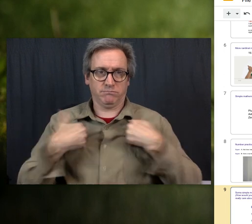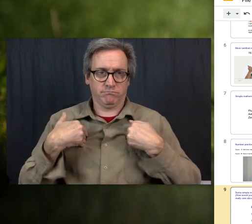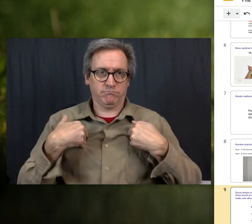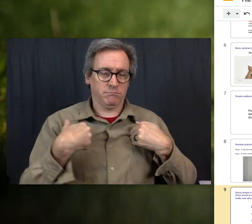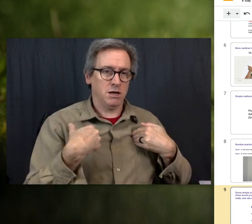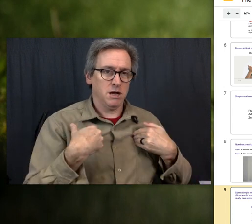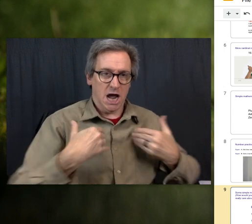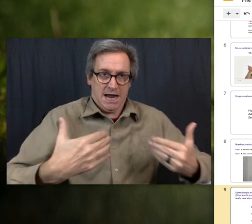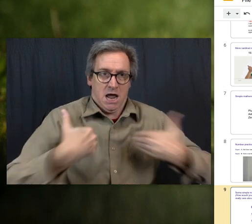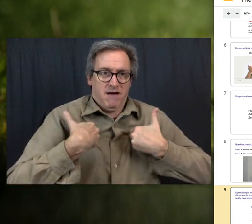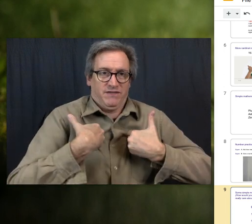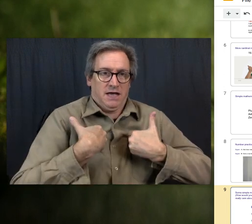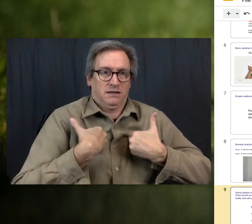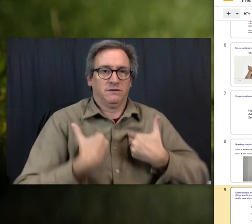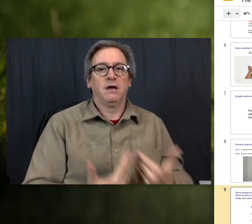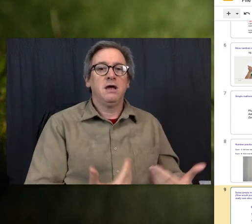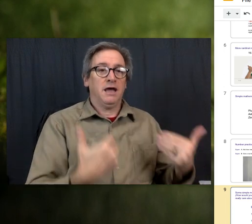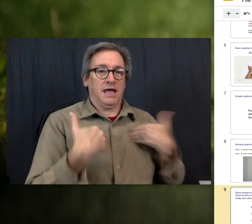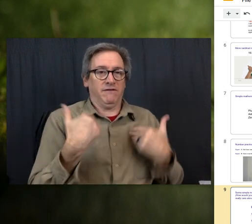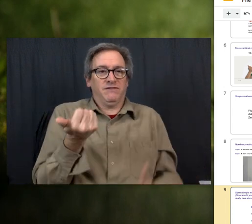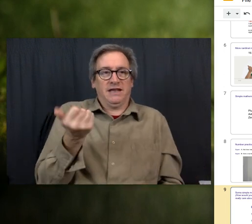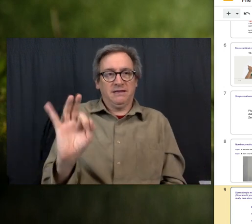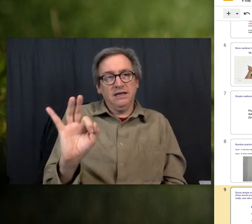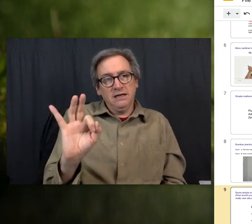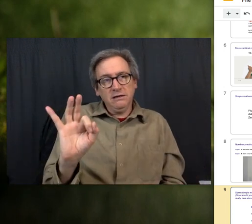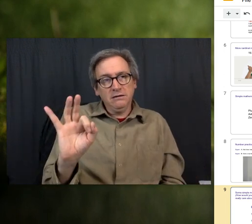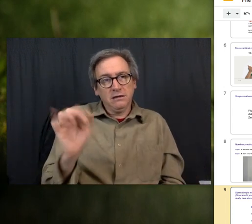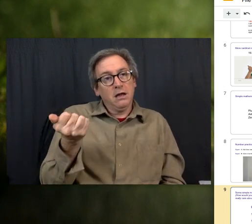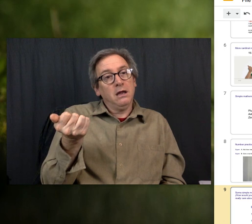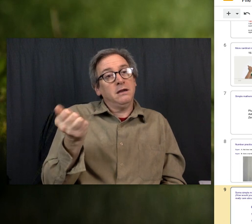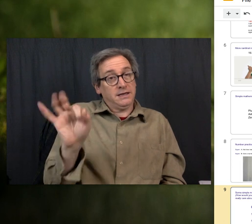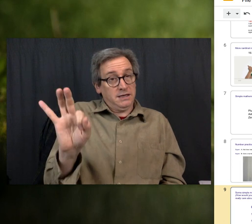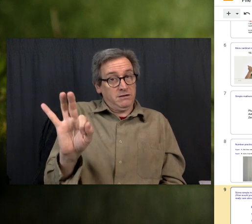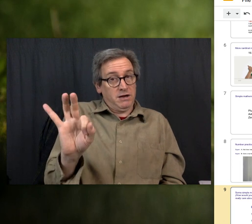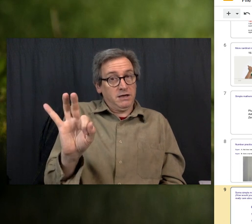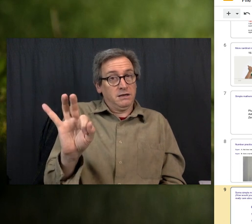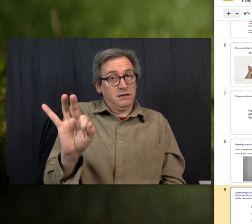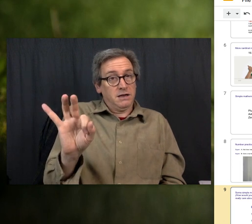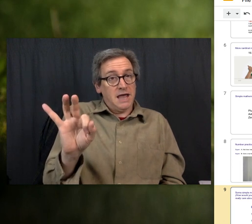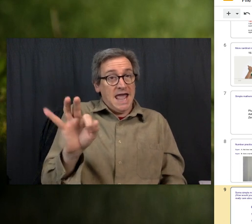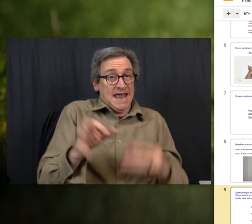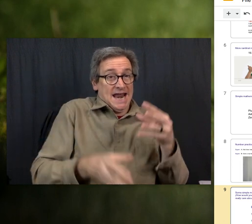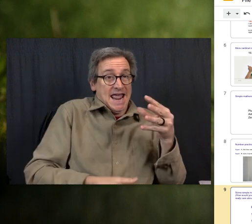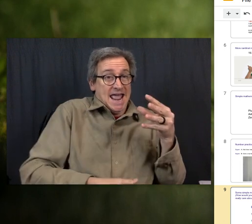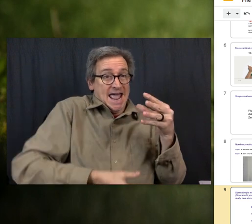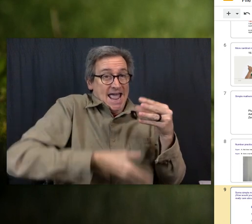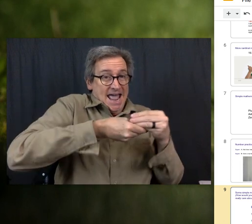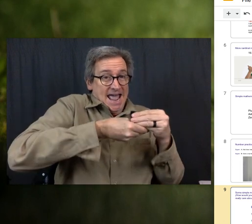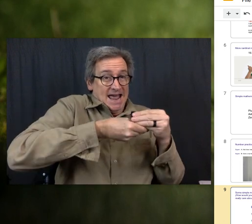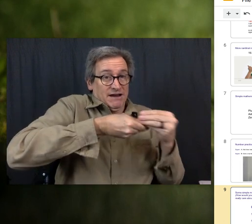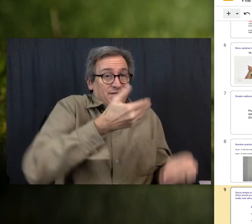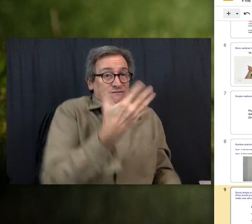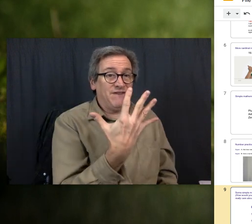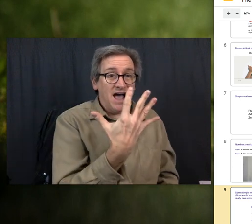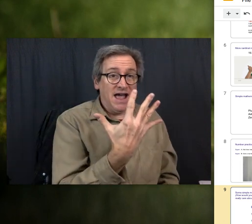like I have that, have 19, right? And